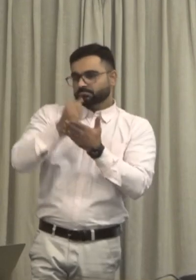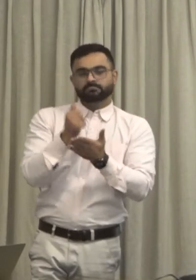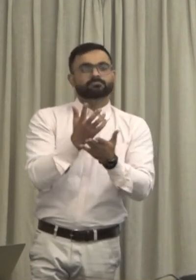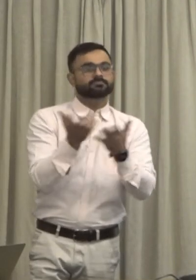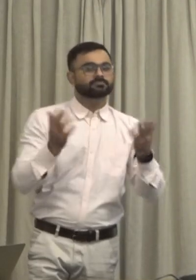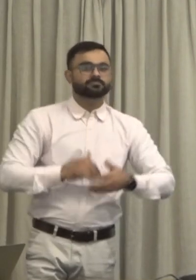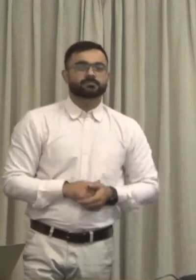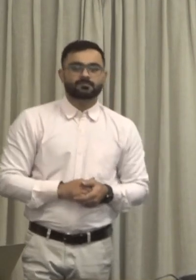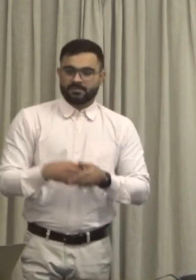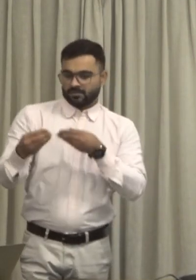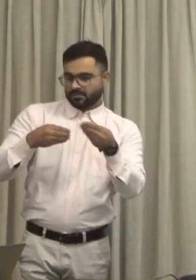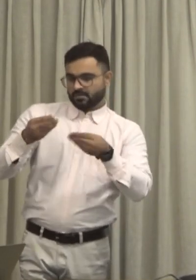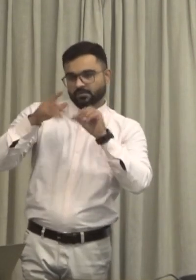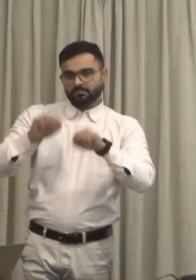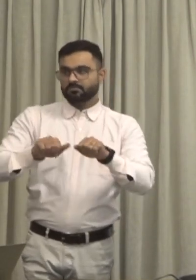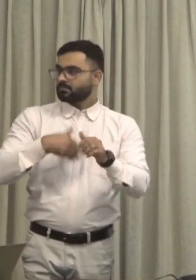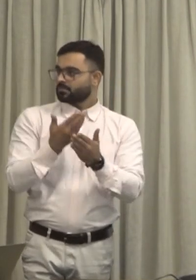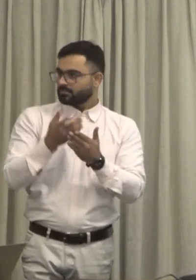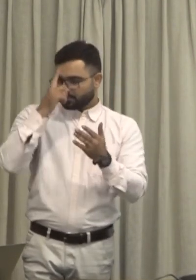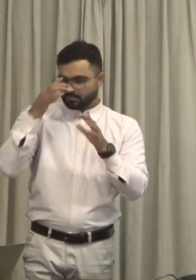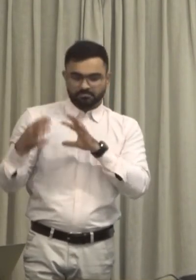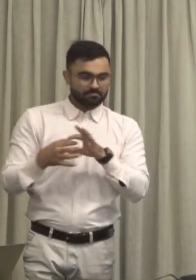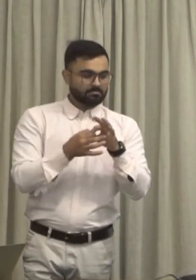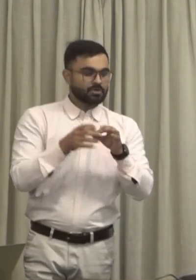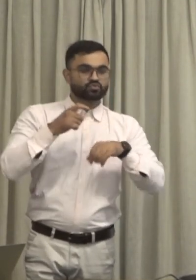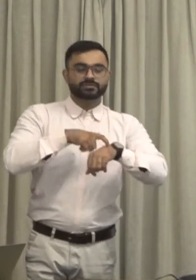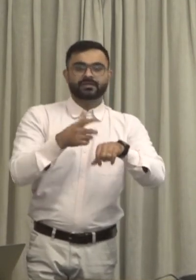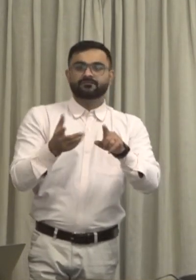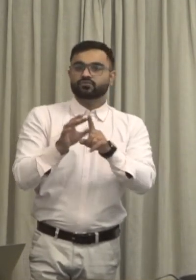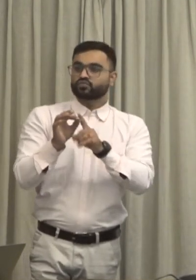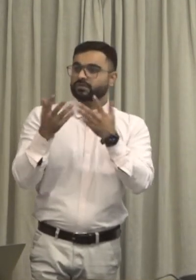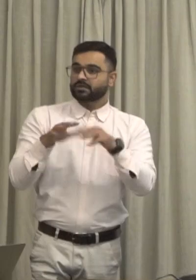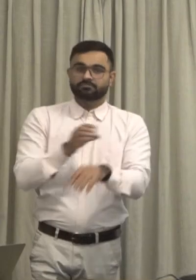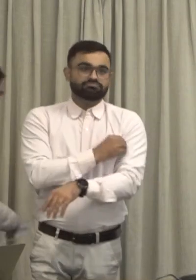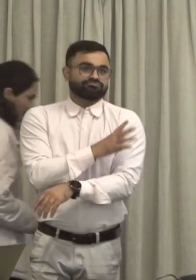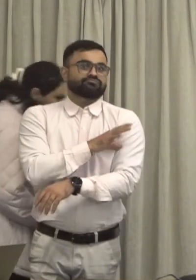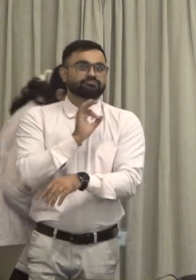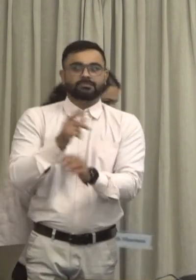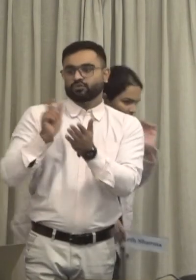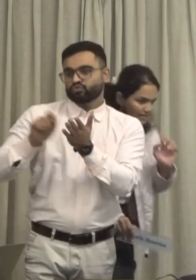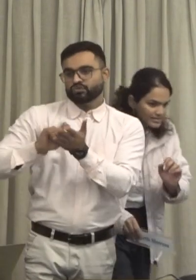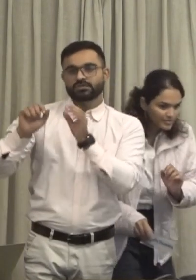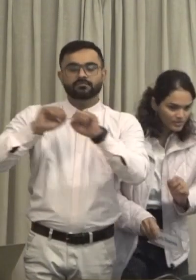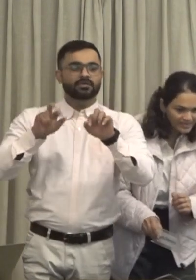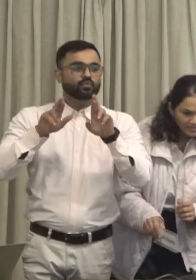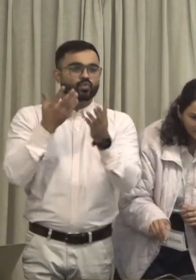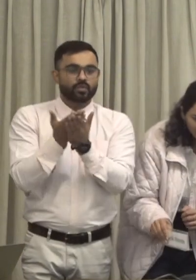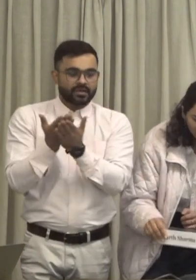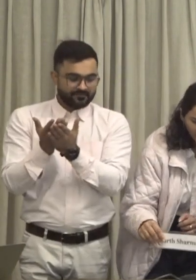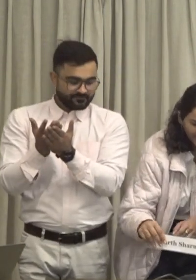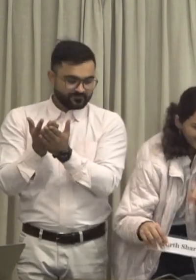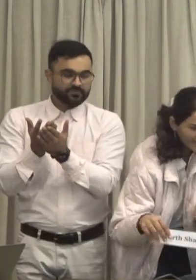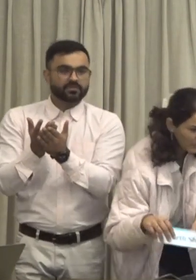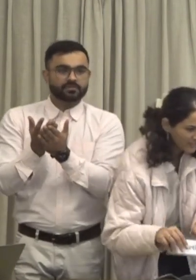decisions, provided that you have applied your mind to them at a time when you do have capacity and written down your wishes in